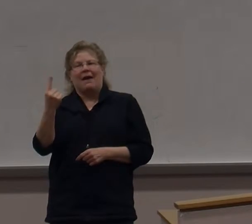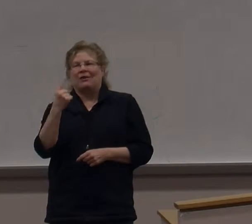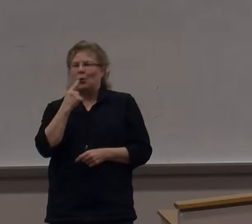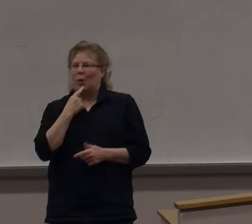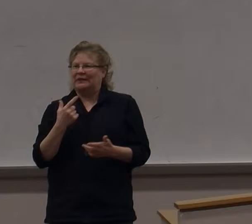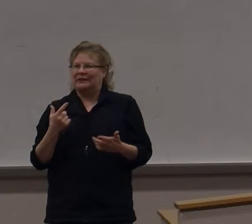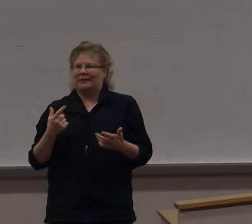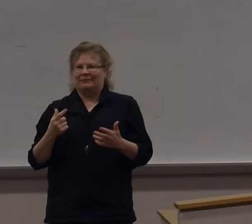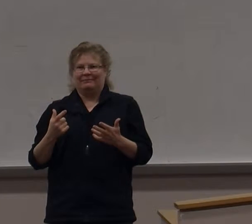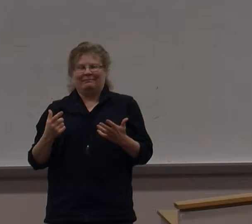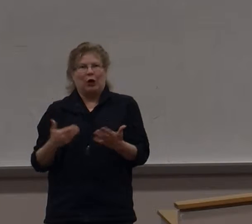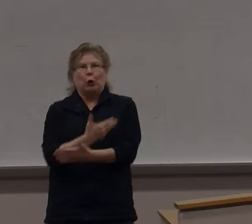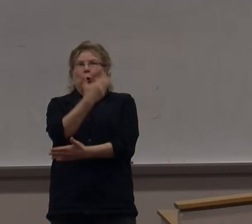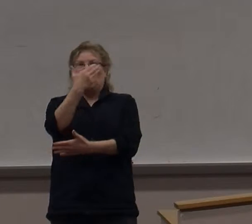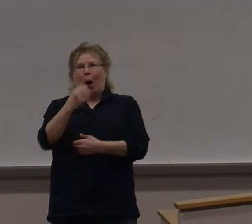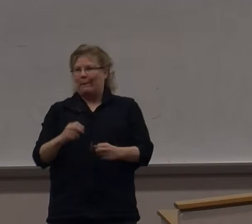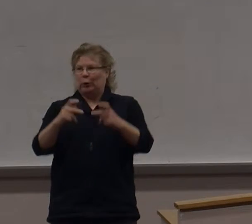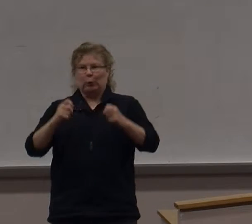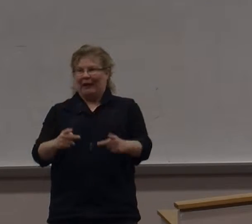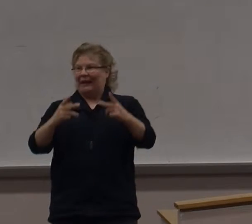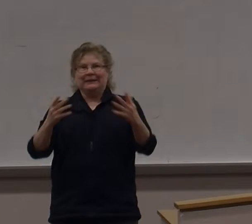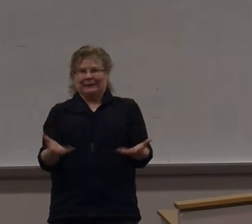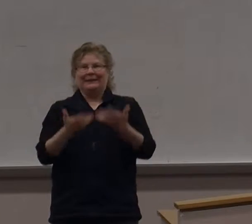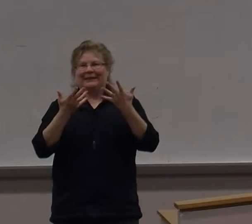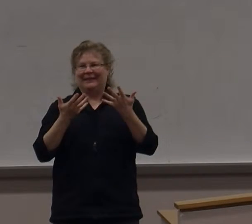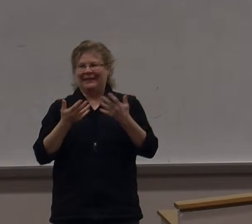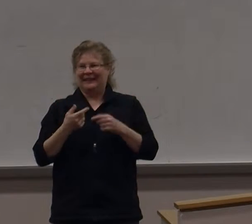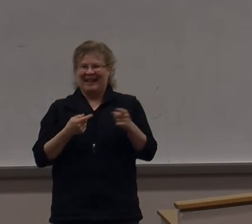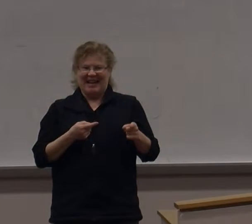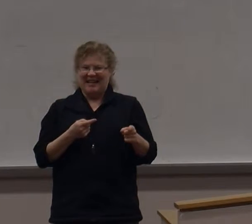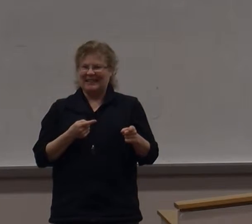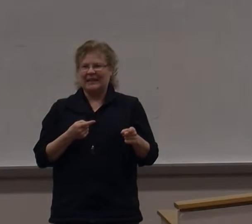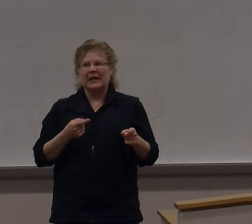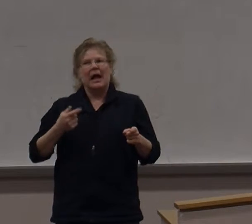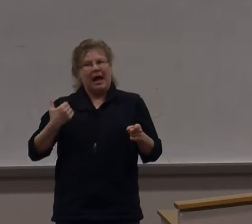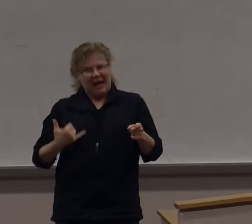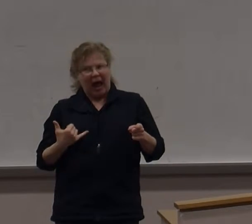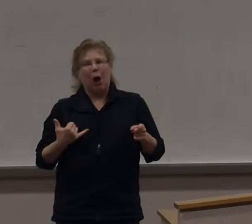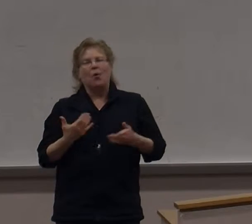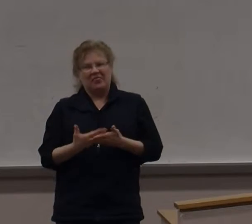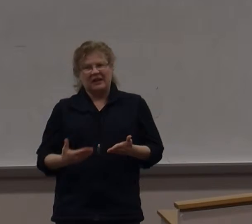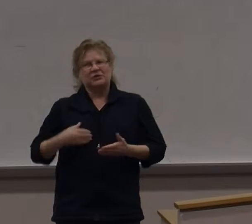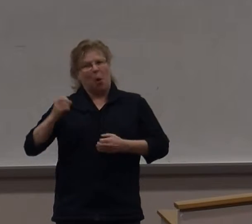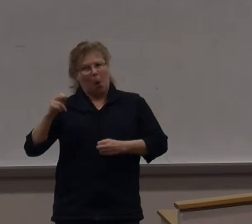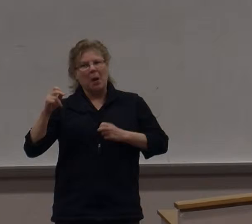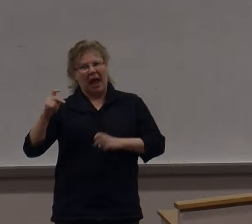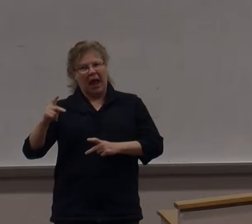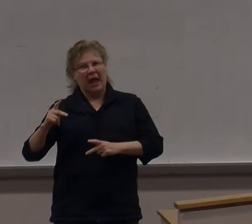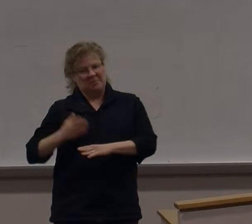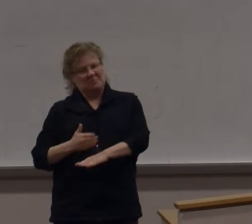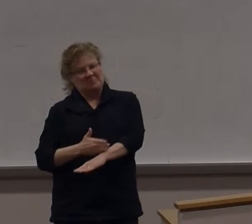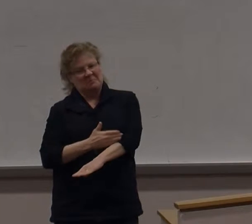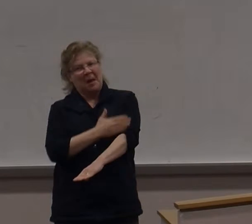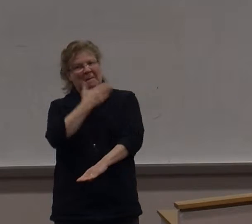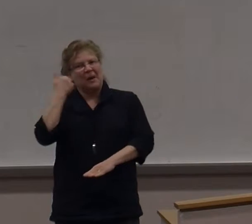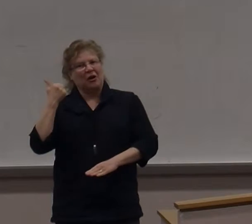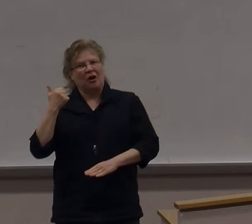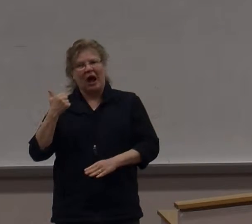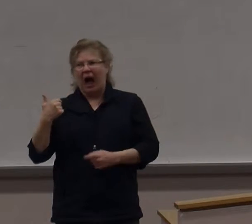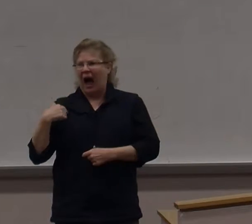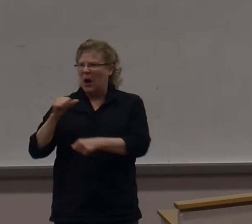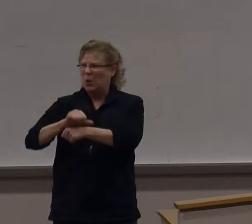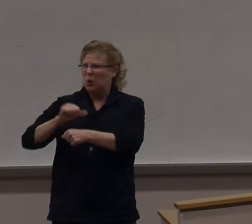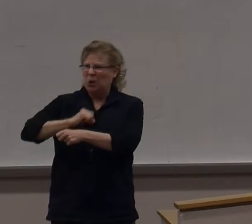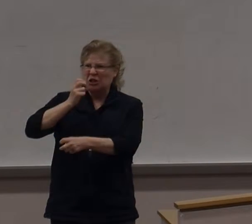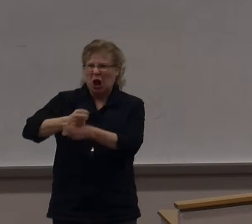I have never regret a single day. Things are getting okay these days, and am very excited that my hard work back